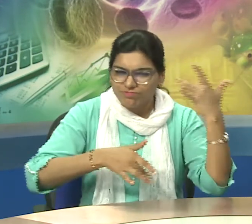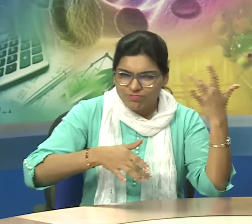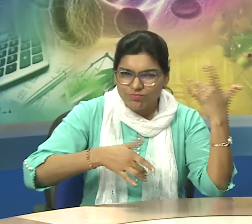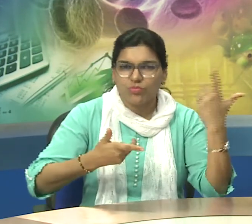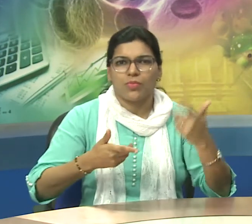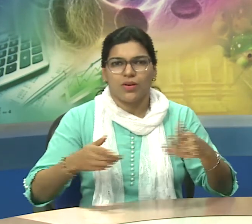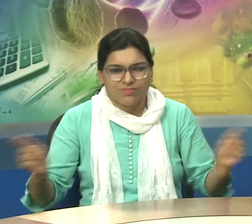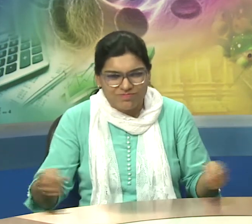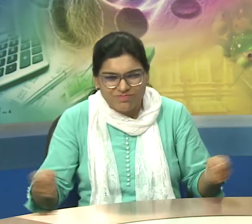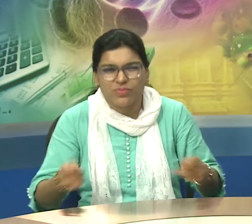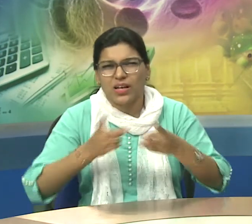recitals in the